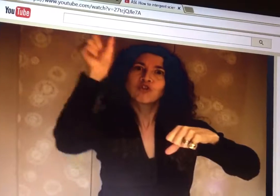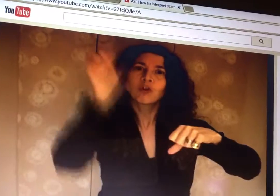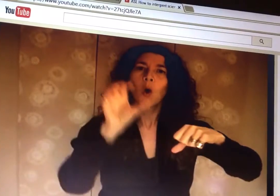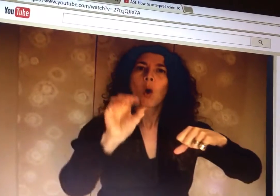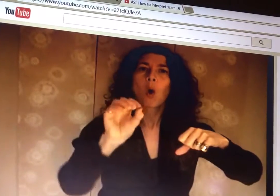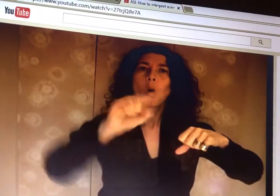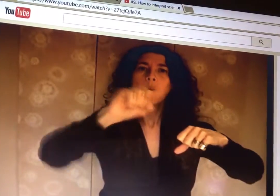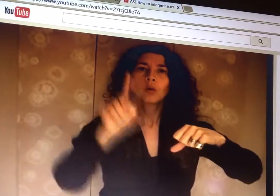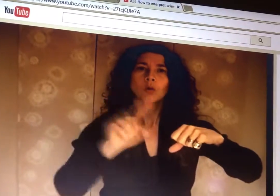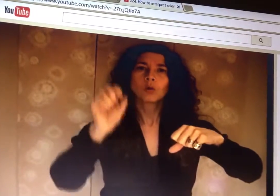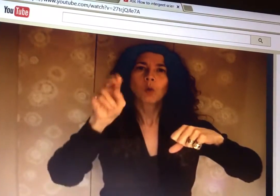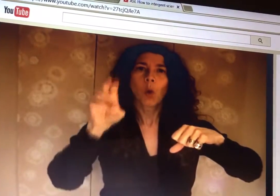atmosphere that surround the Earth,